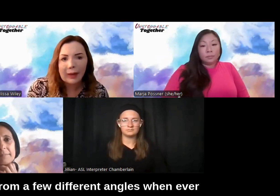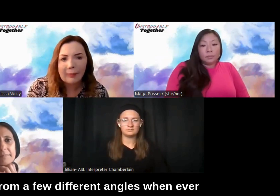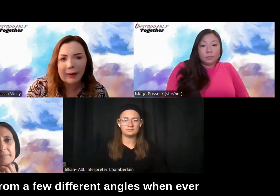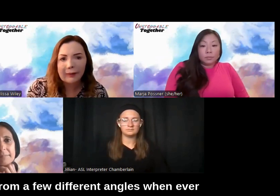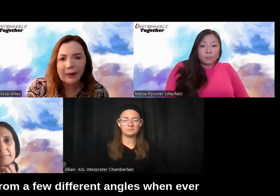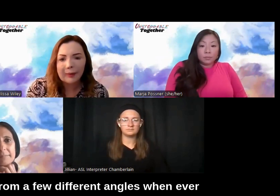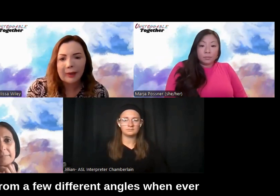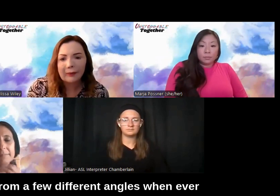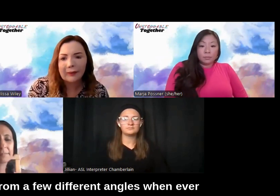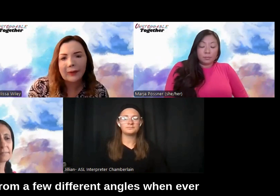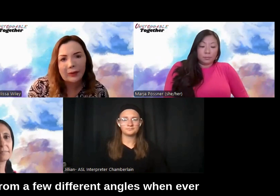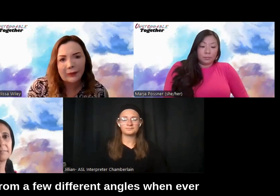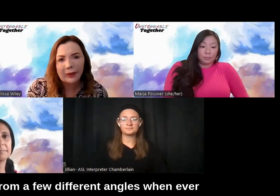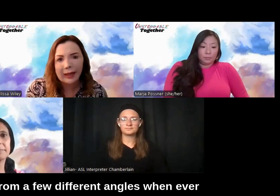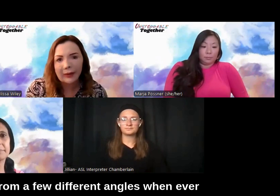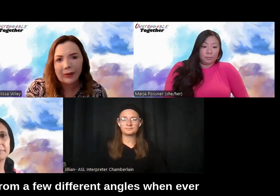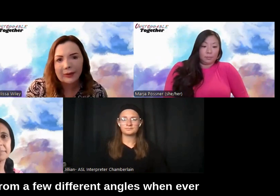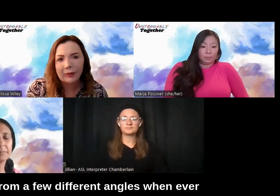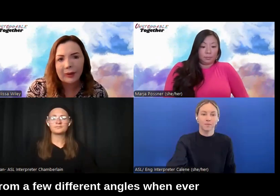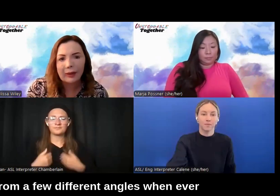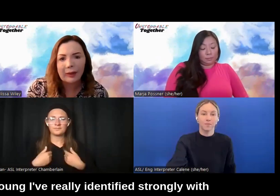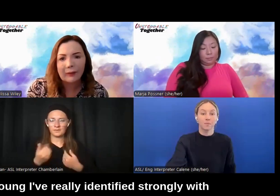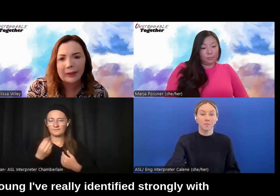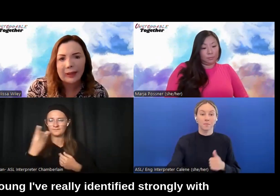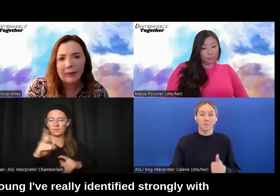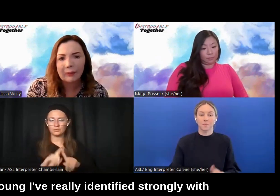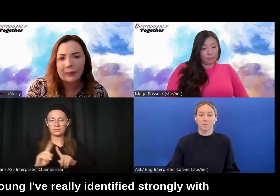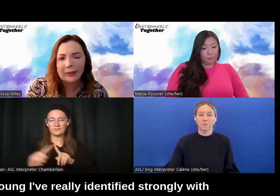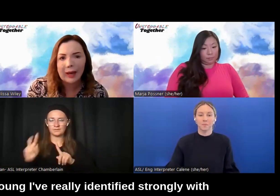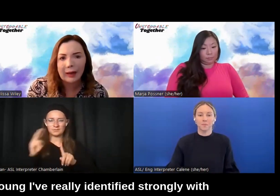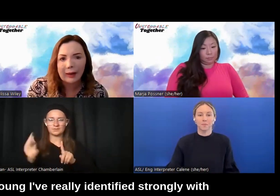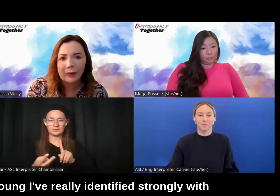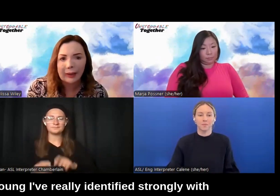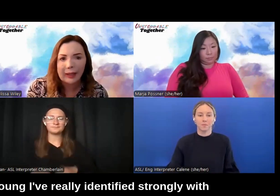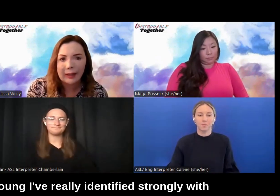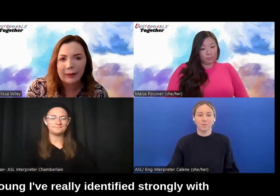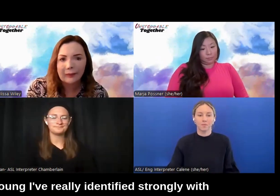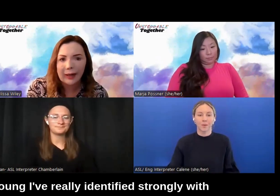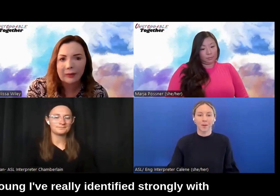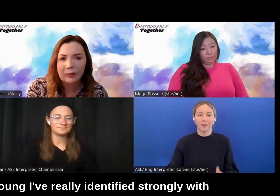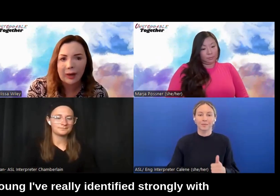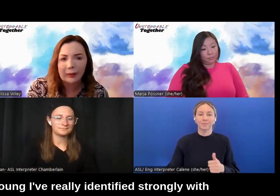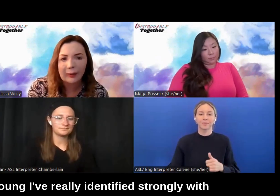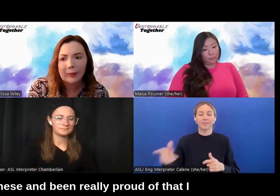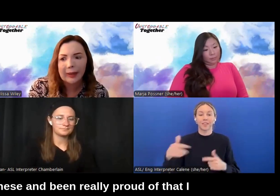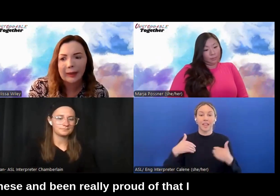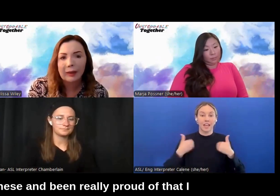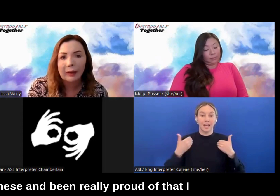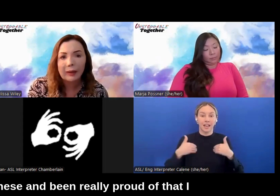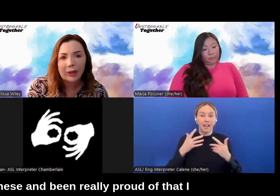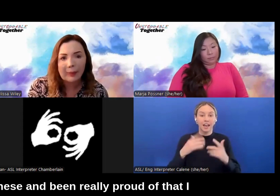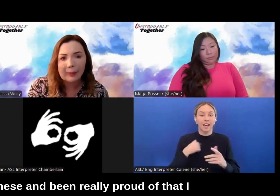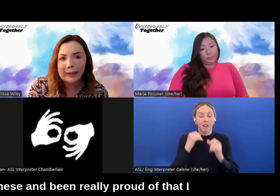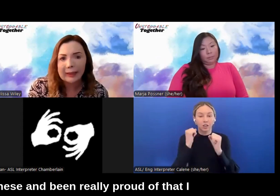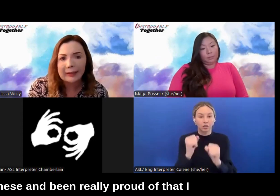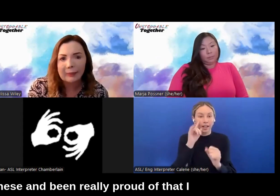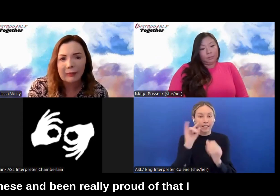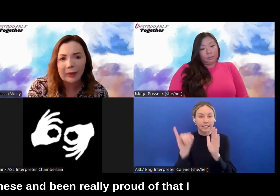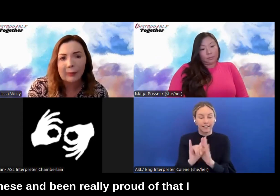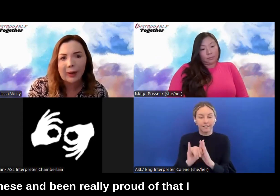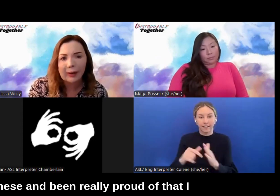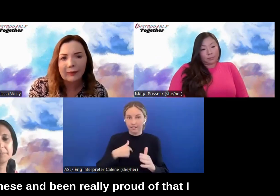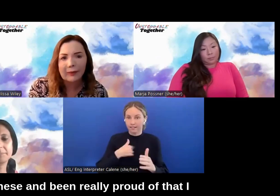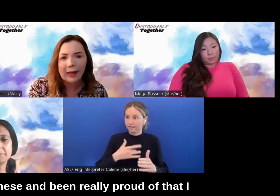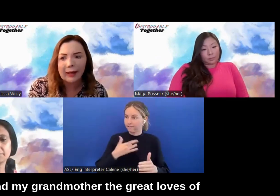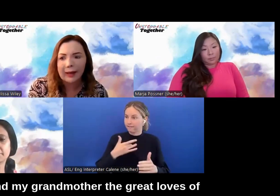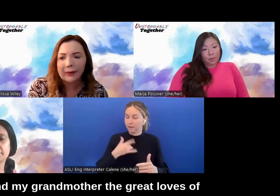I'll talk about it from a few different angles. Ever since I was young, I've really identified strongly with being Japanese and been